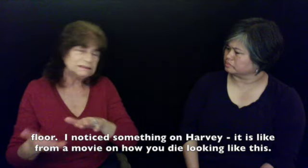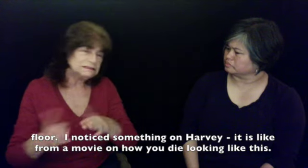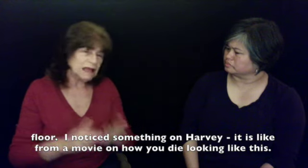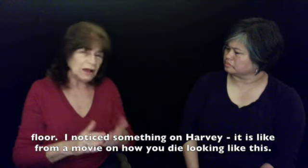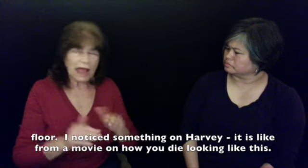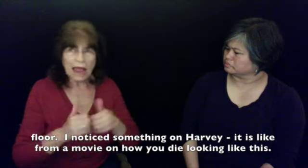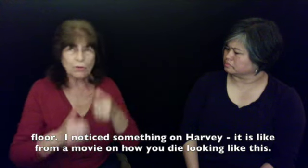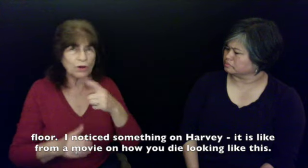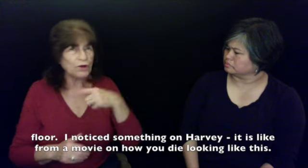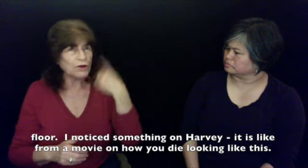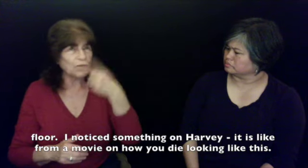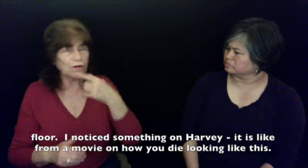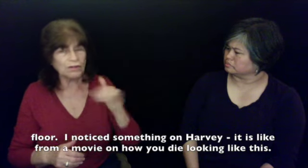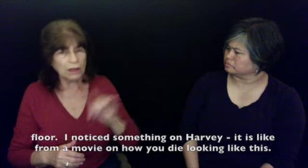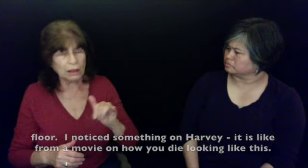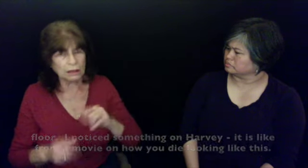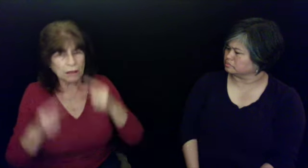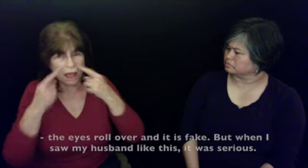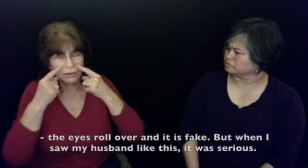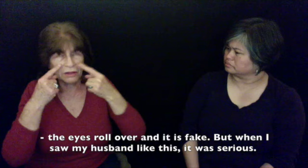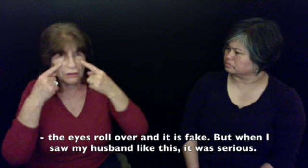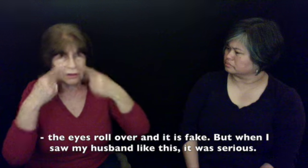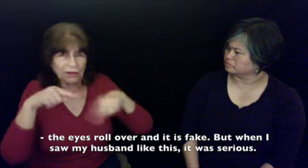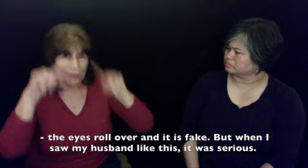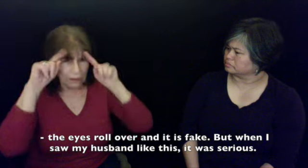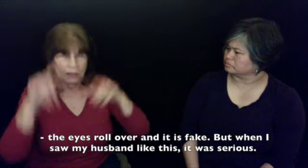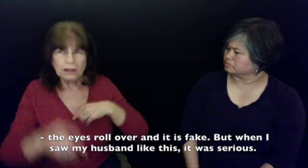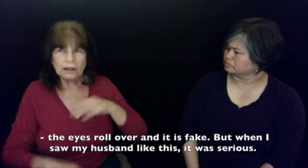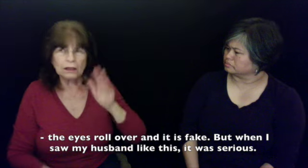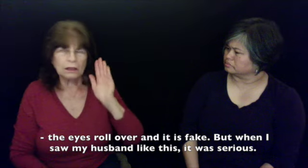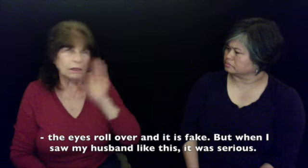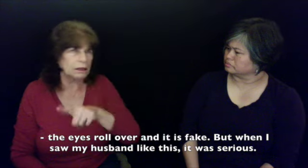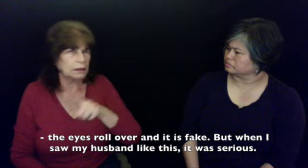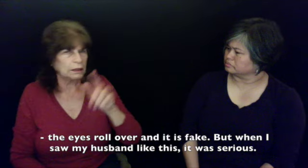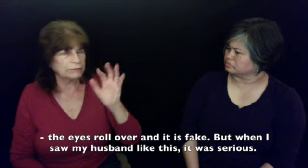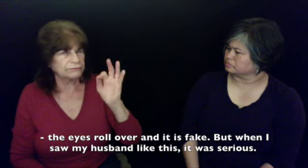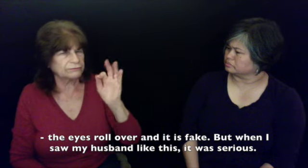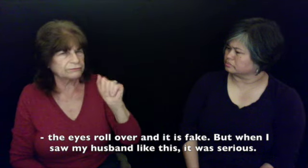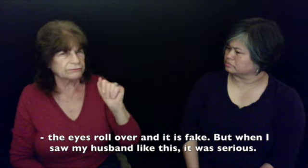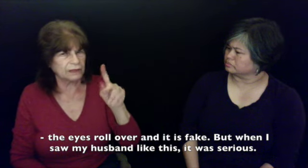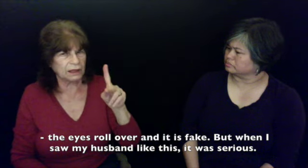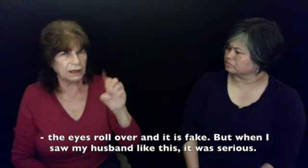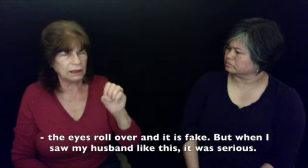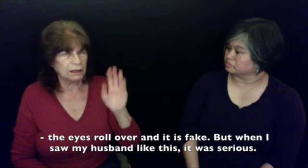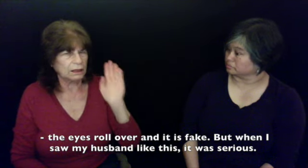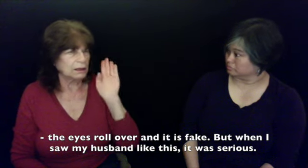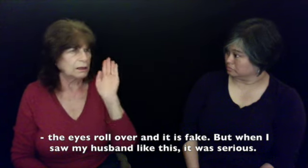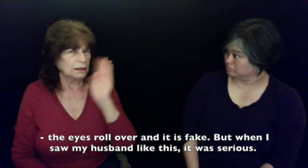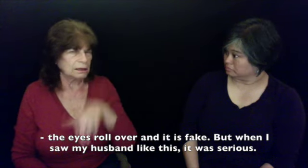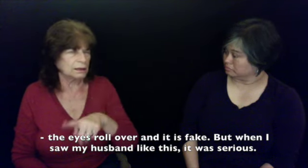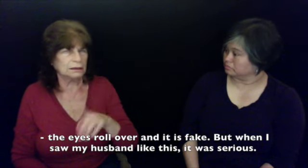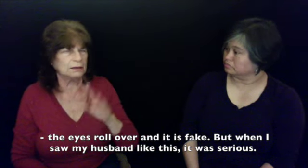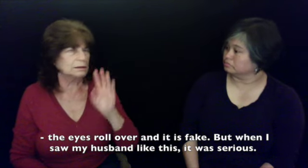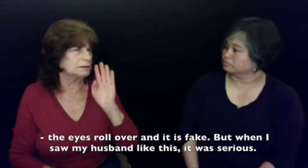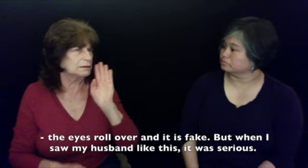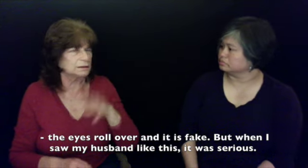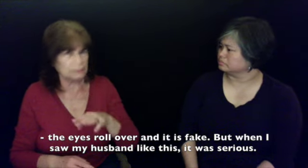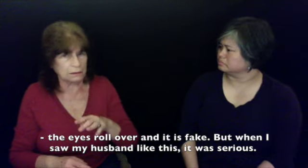looking like this. The eyes rolling over and oh, it's fake. But when I saw my husband